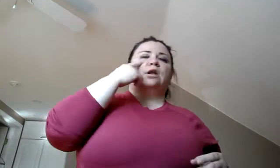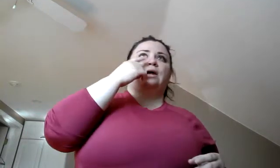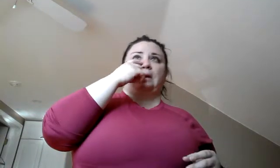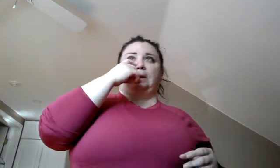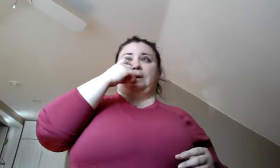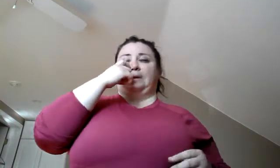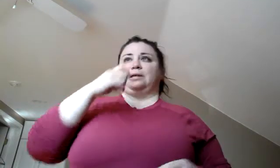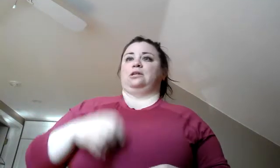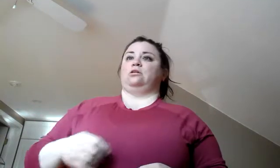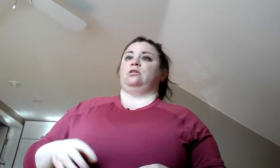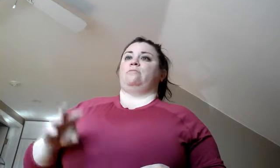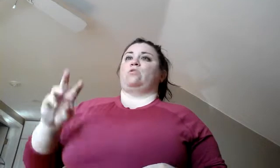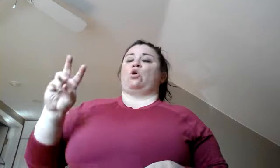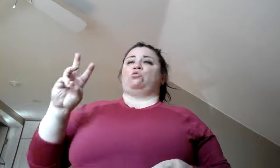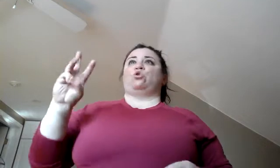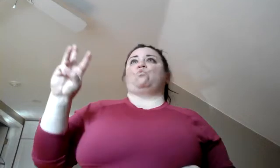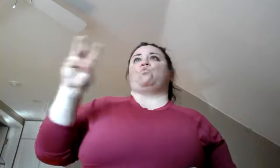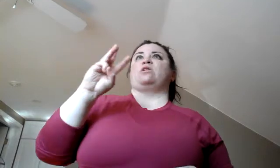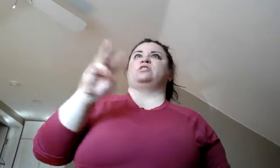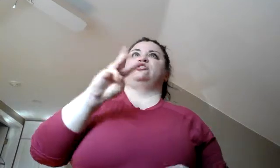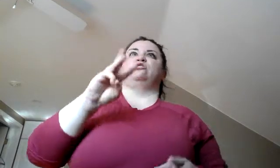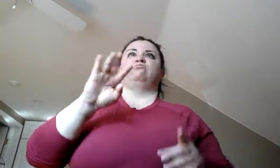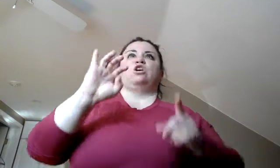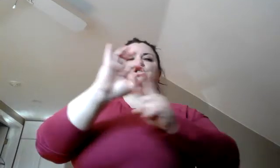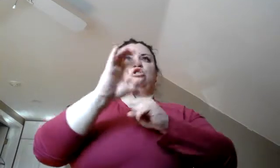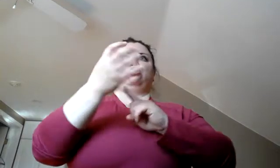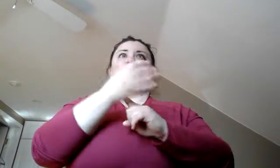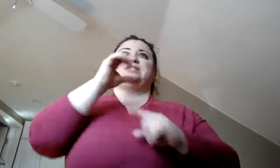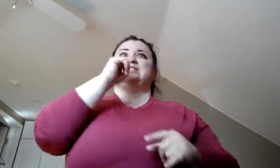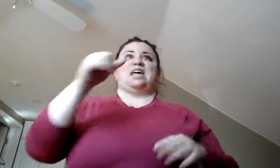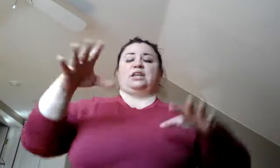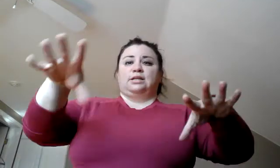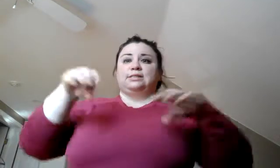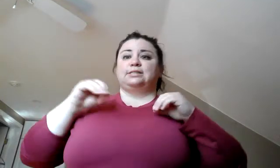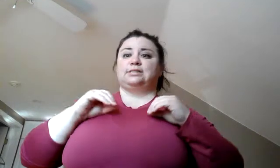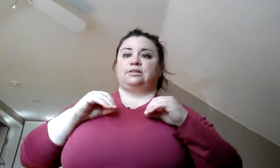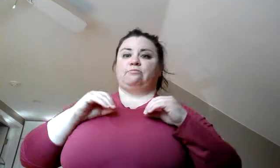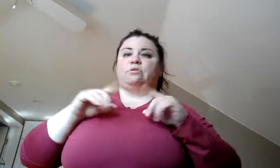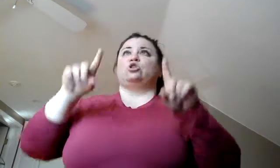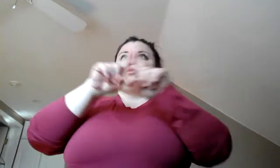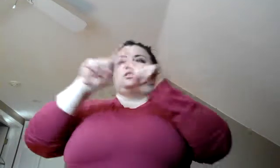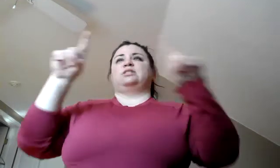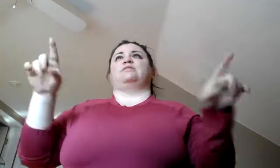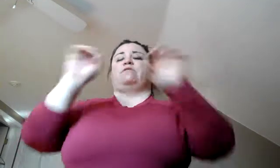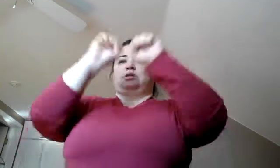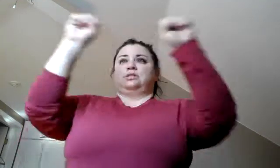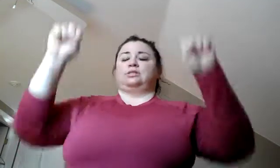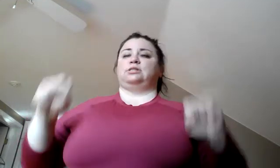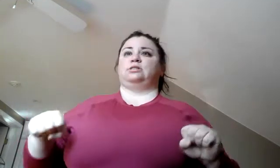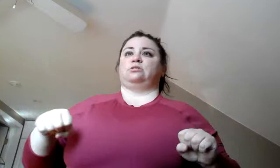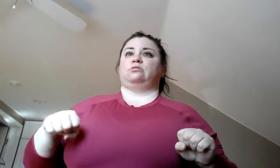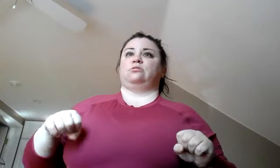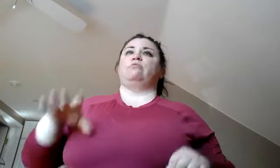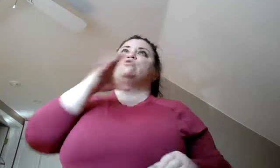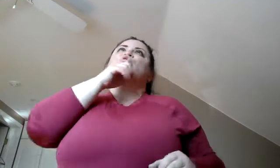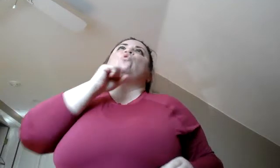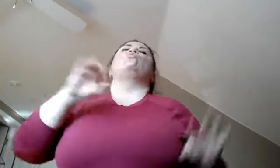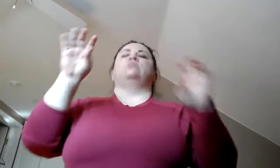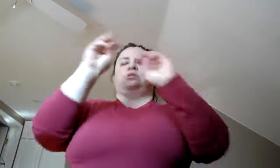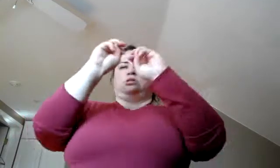civilization. So that is a different system, a very old system of